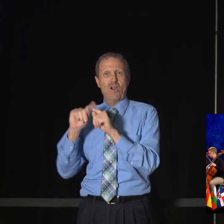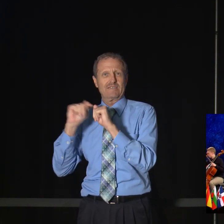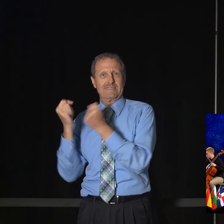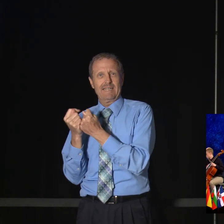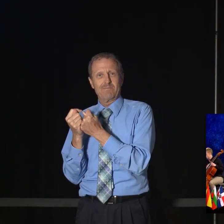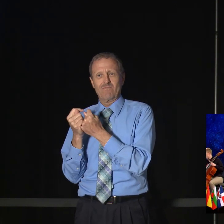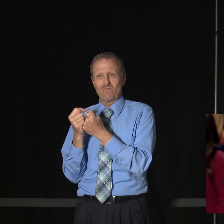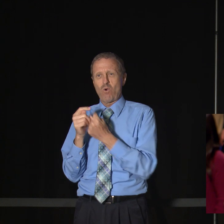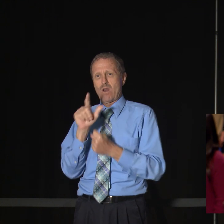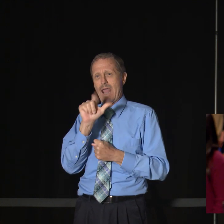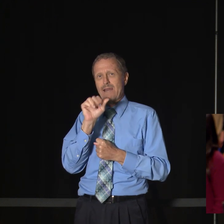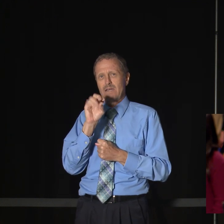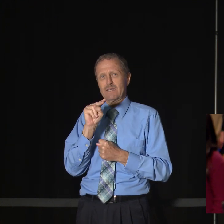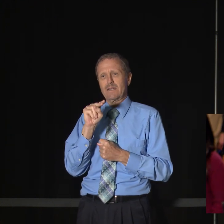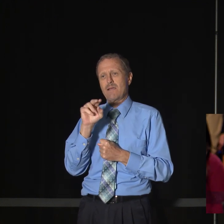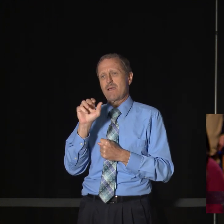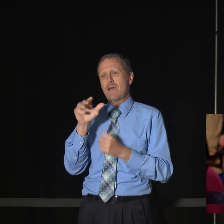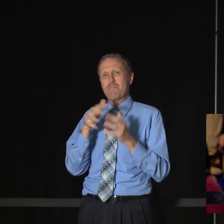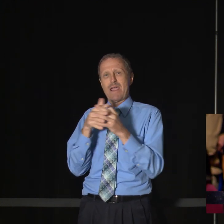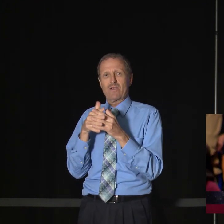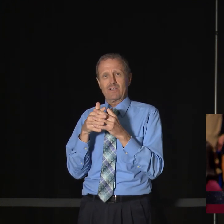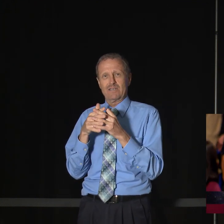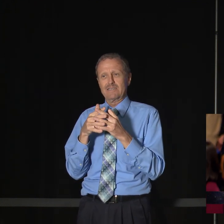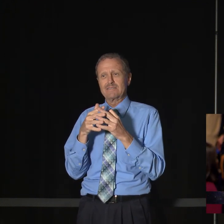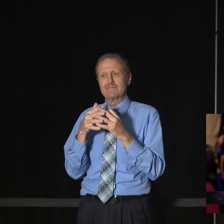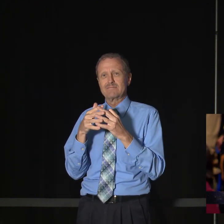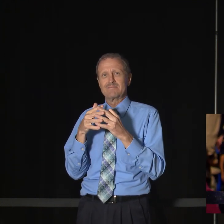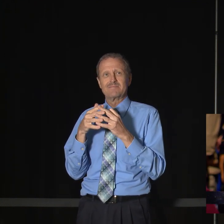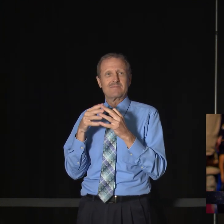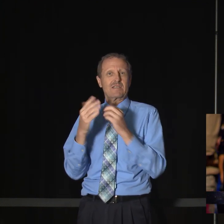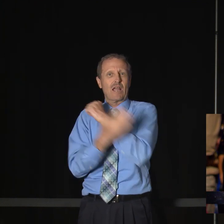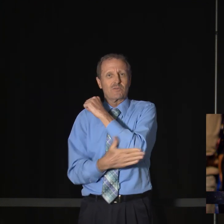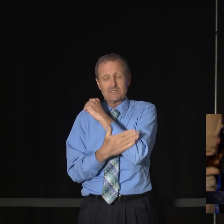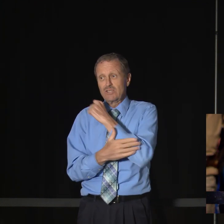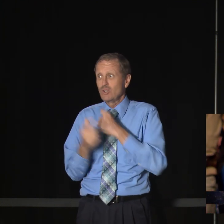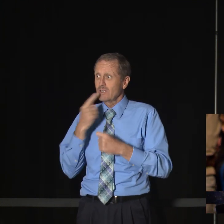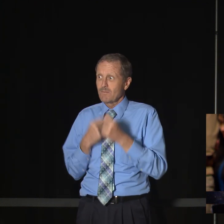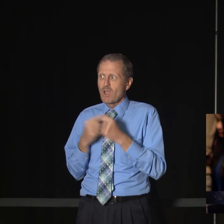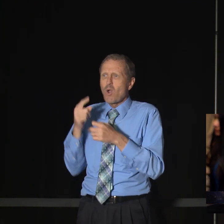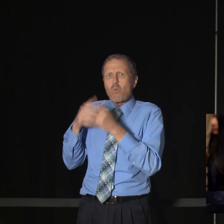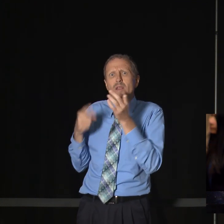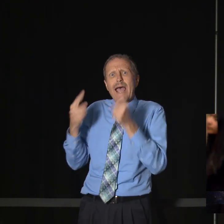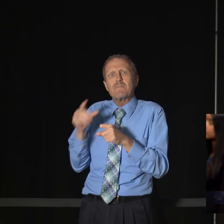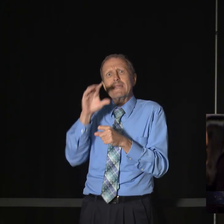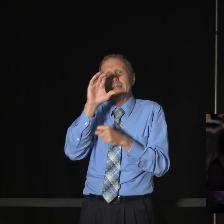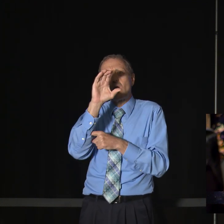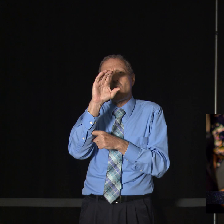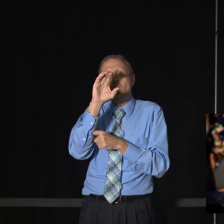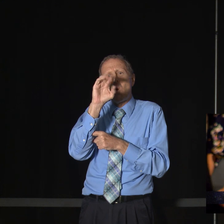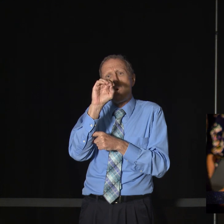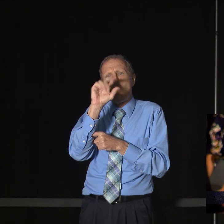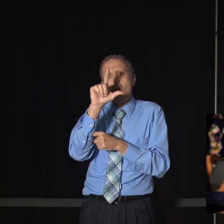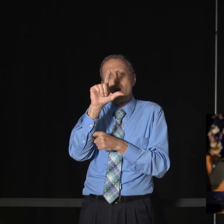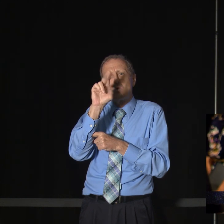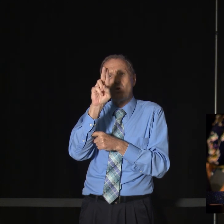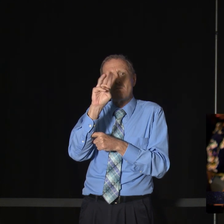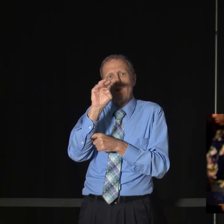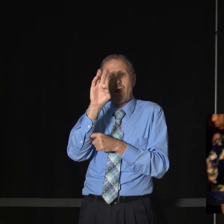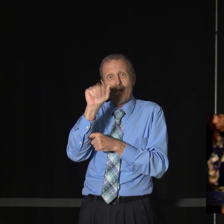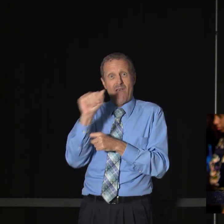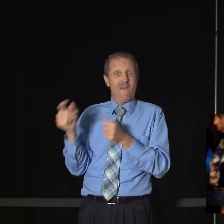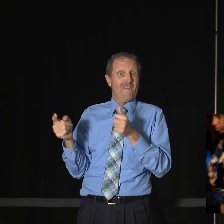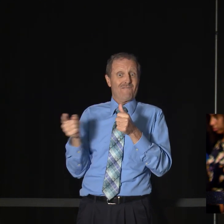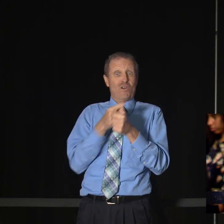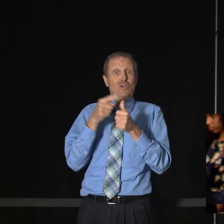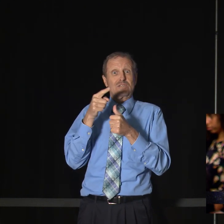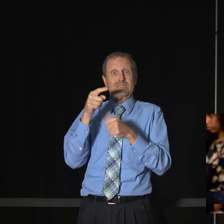for Latin America affiliates, and she's going to tell us a little bit more about what's happening in Colombia. This year, we have the first GYC in